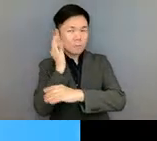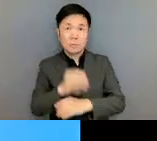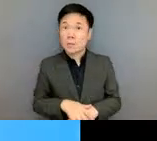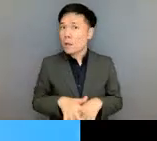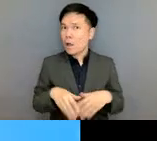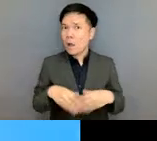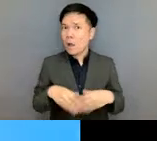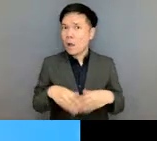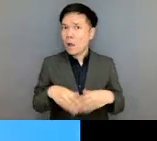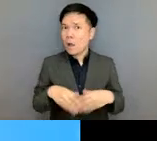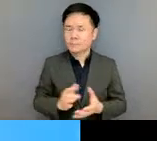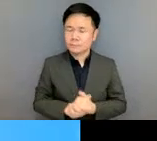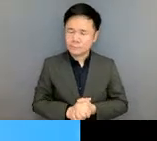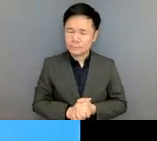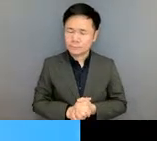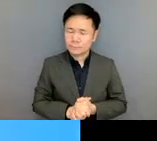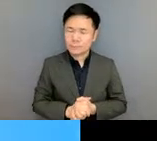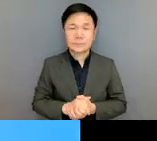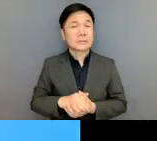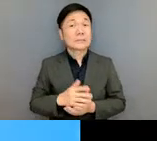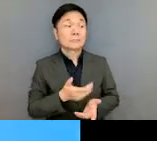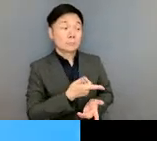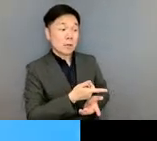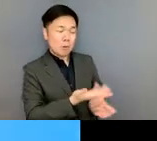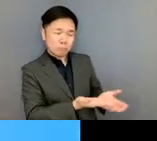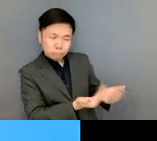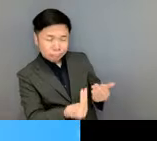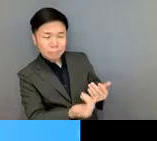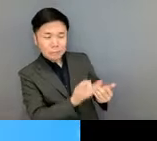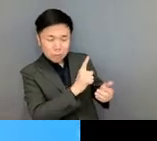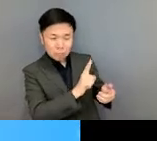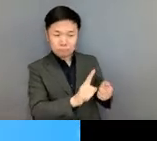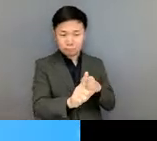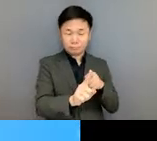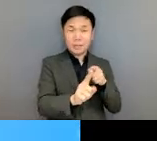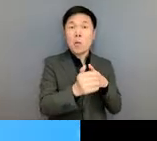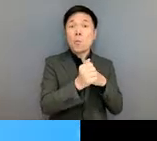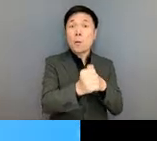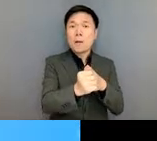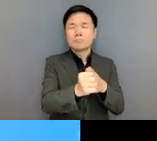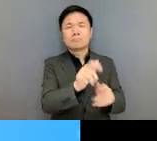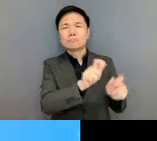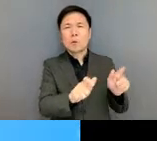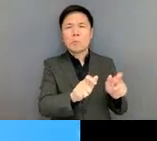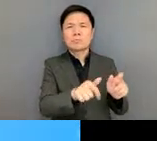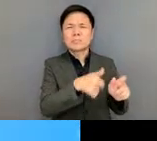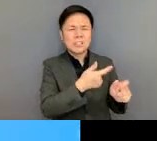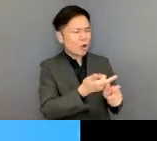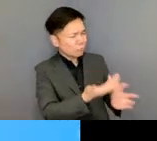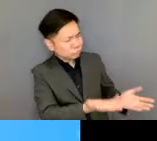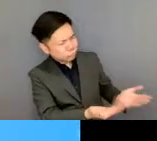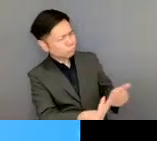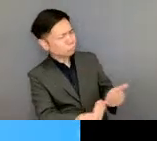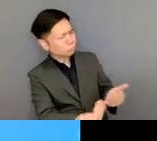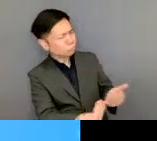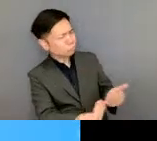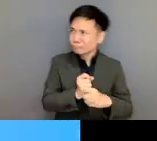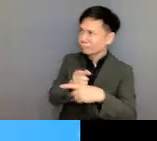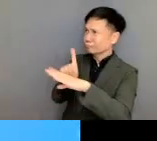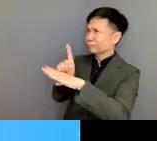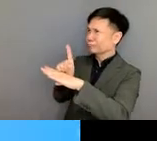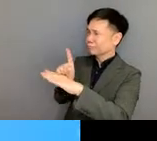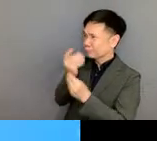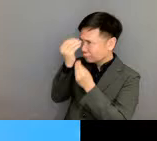actively promoting women's leadership and amplifying their voices in policymaking.